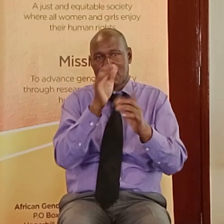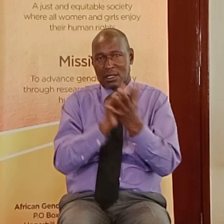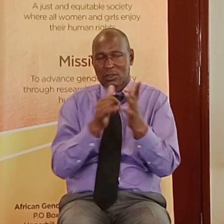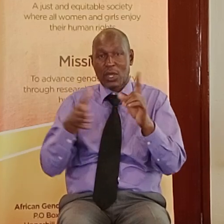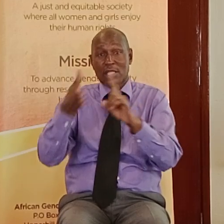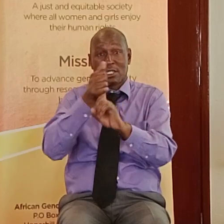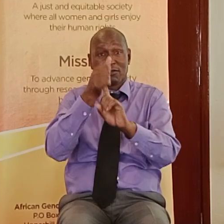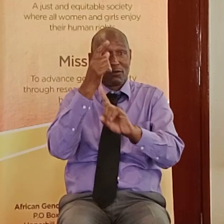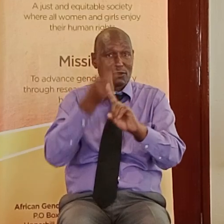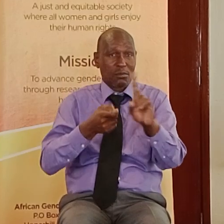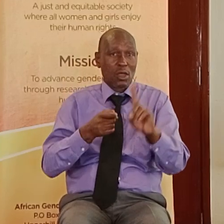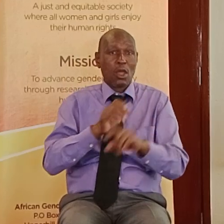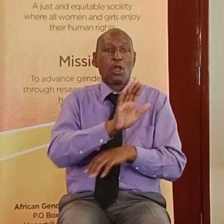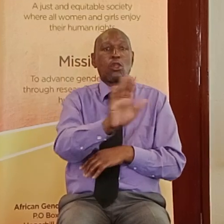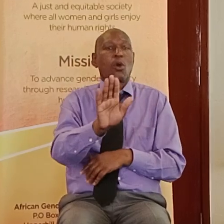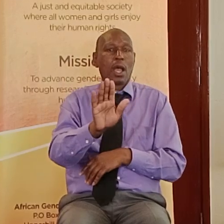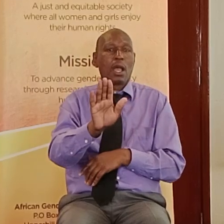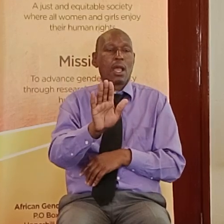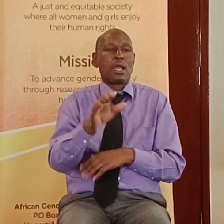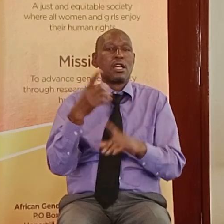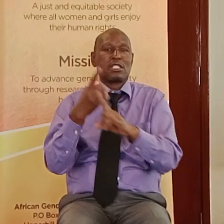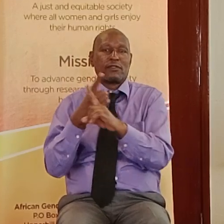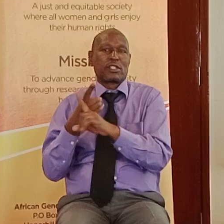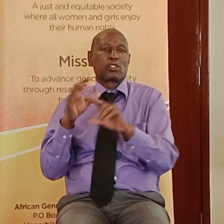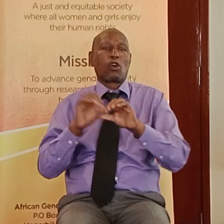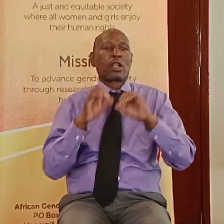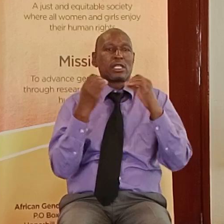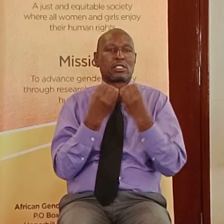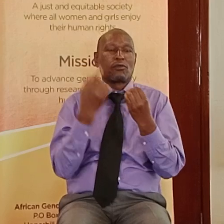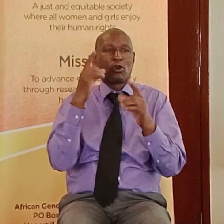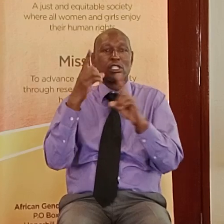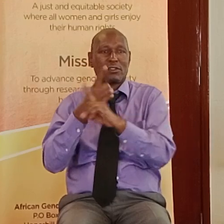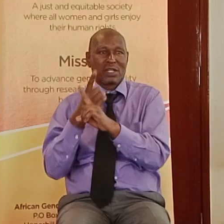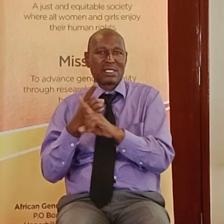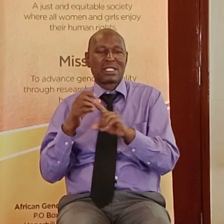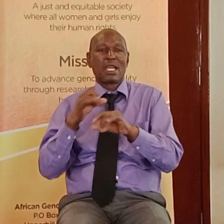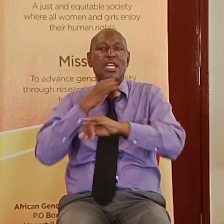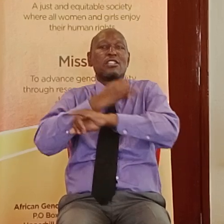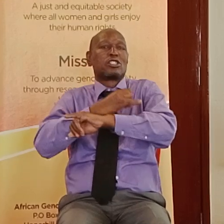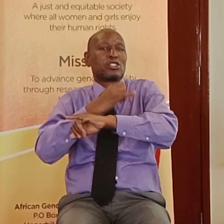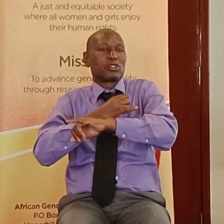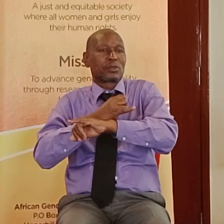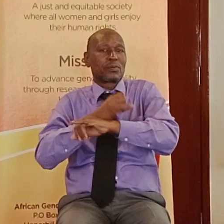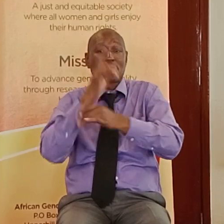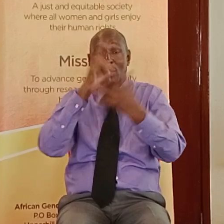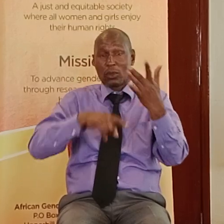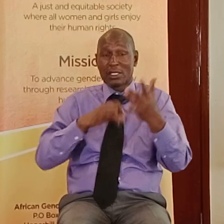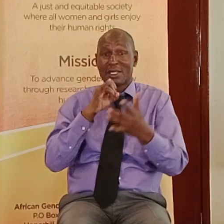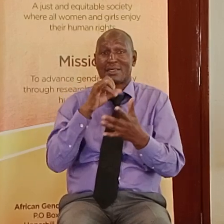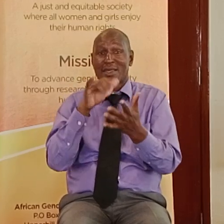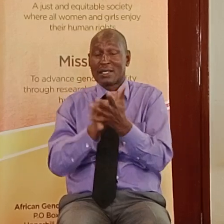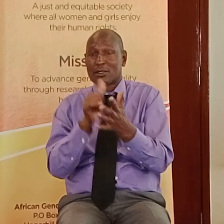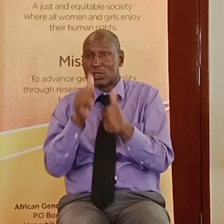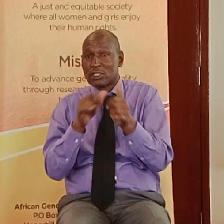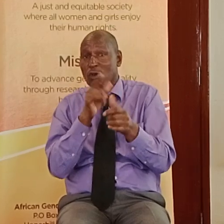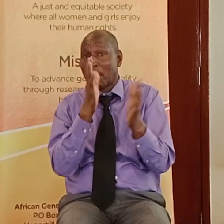your different organizations or different institutions, and what is it that you have planned between now